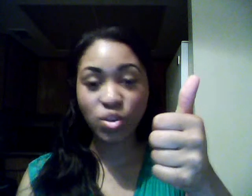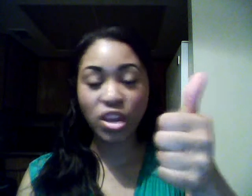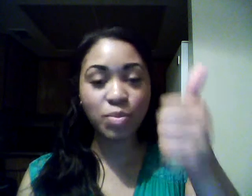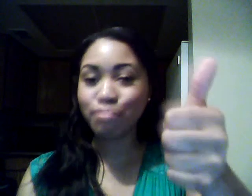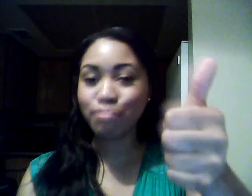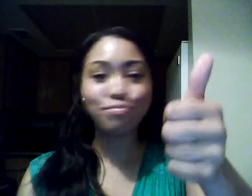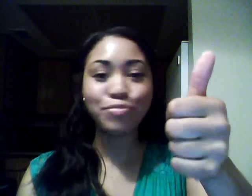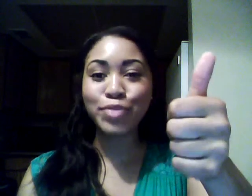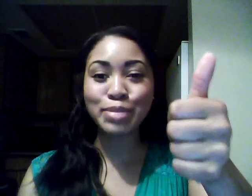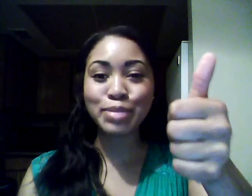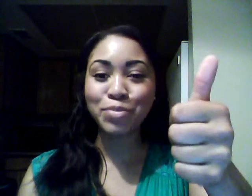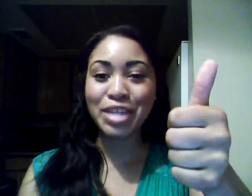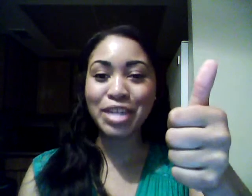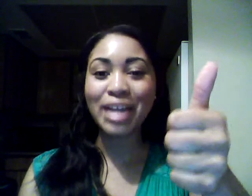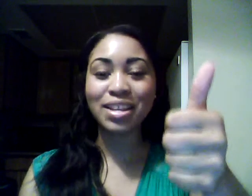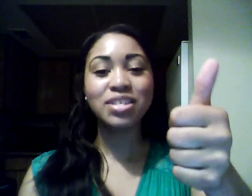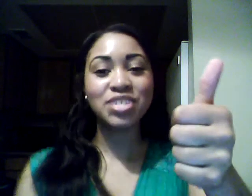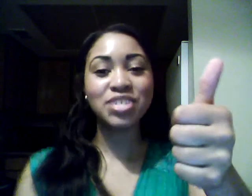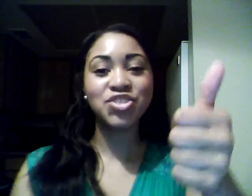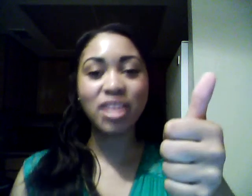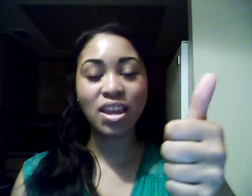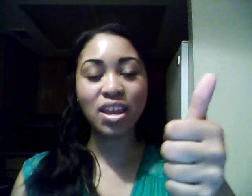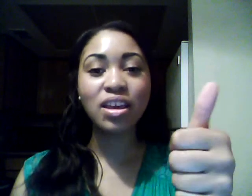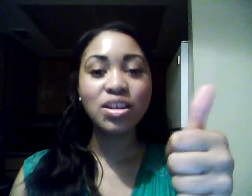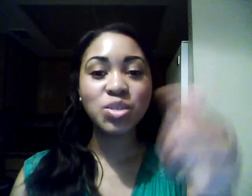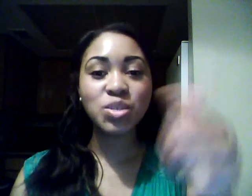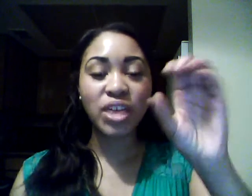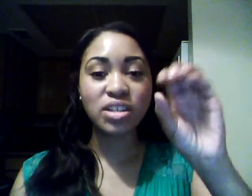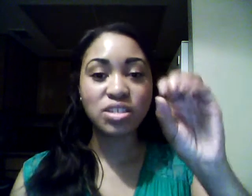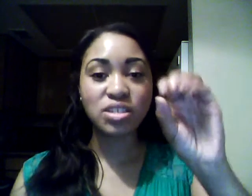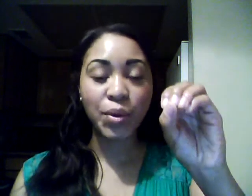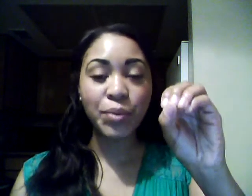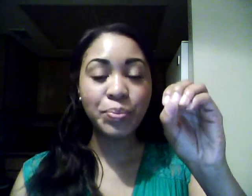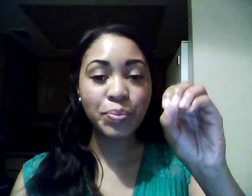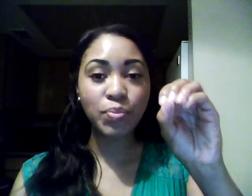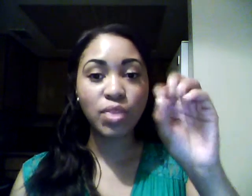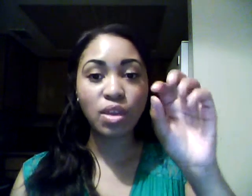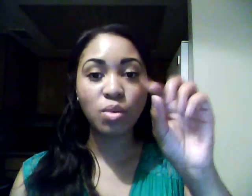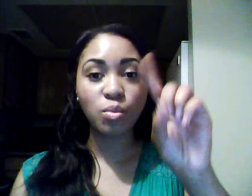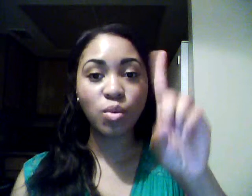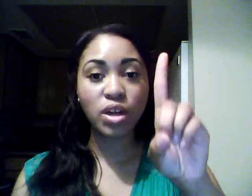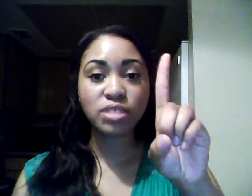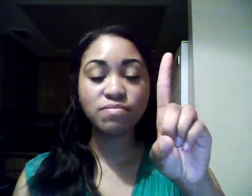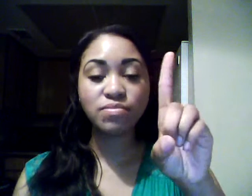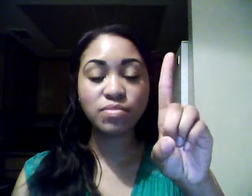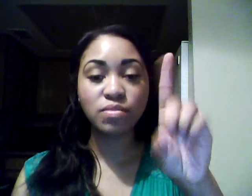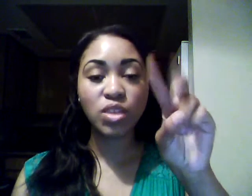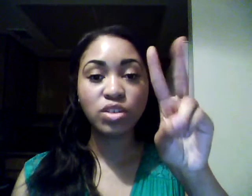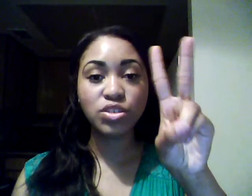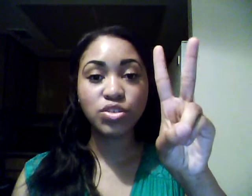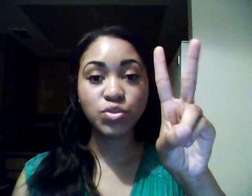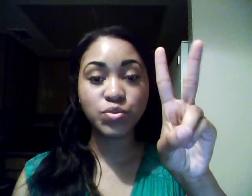holding up the thumbs up for 10. So let's try that again. So we've got 0, 1,